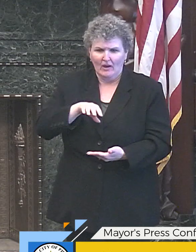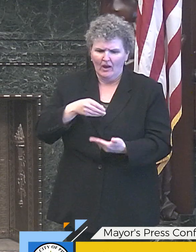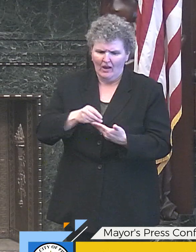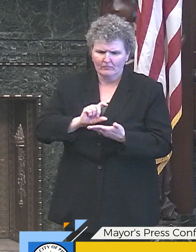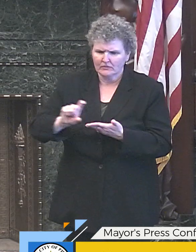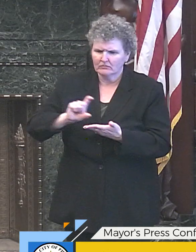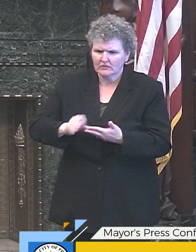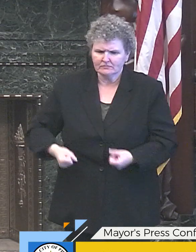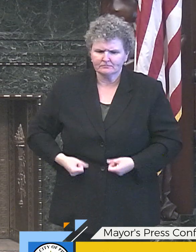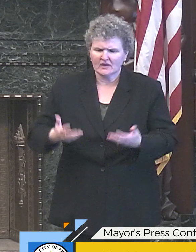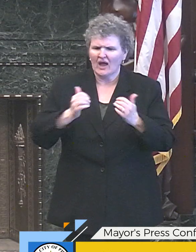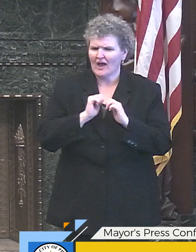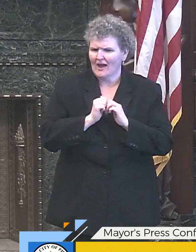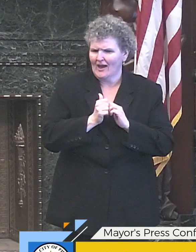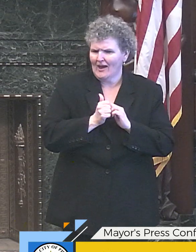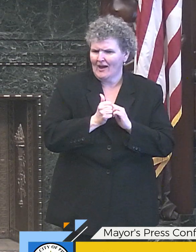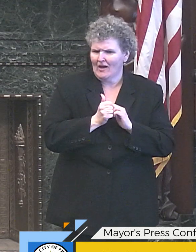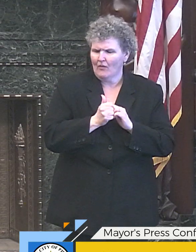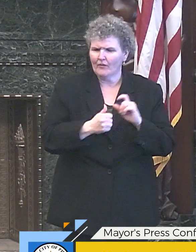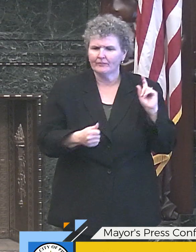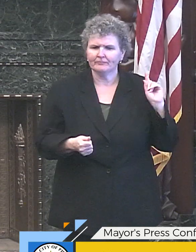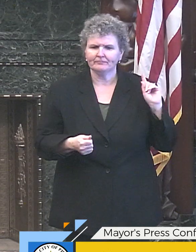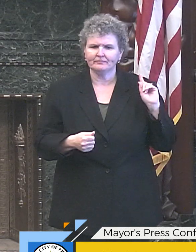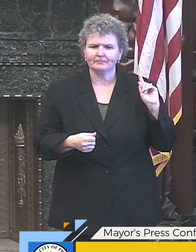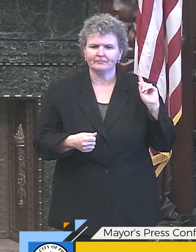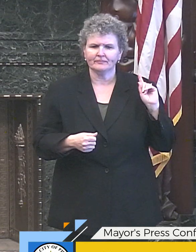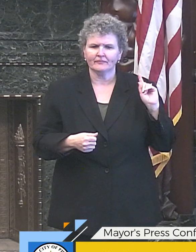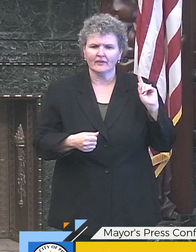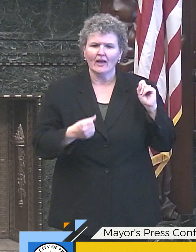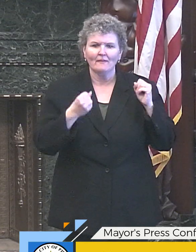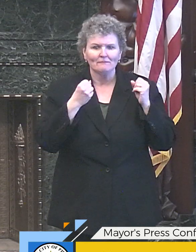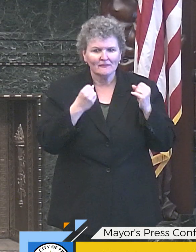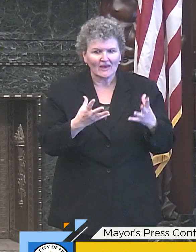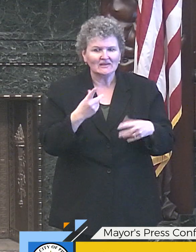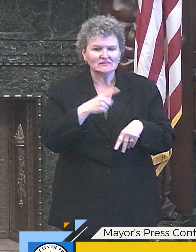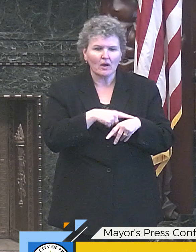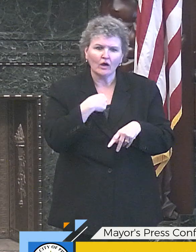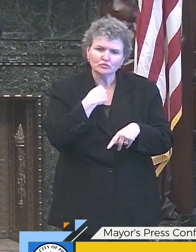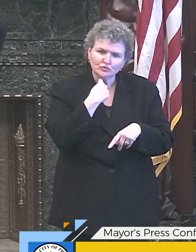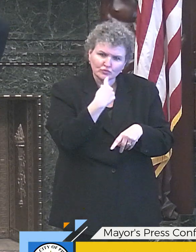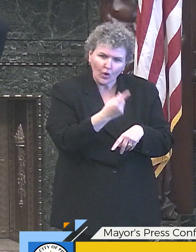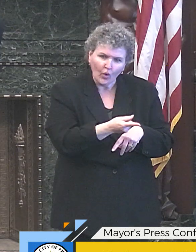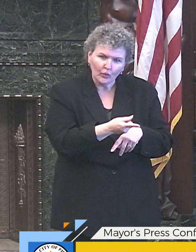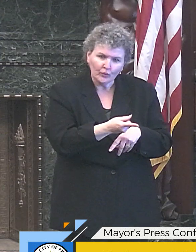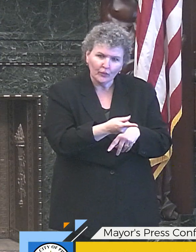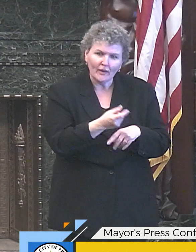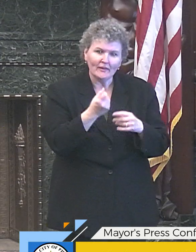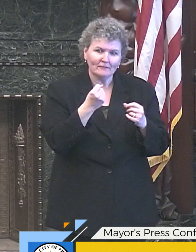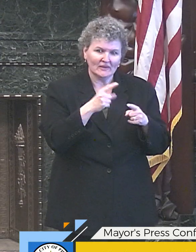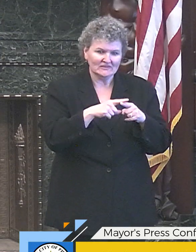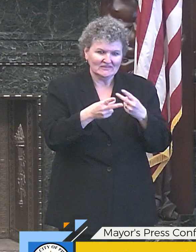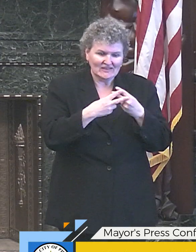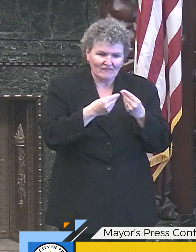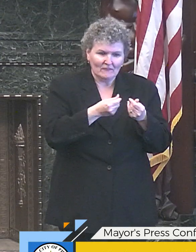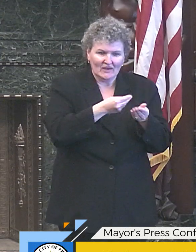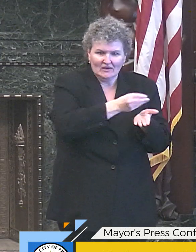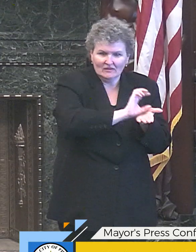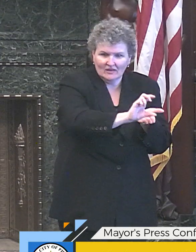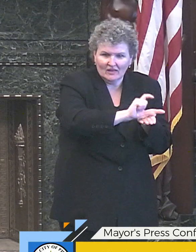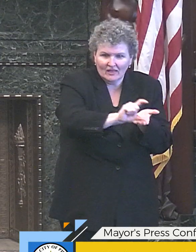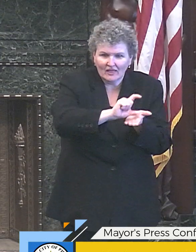said a number of times, is that this is going to fund our staff, and it's also going to